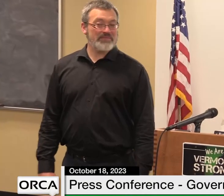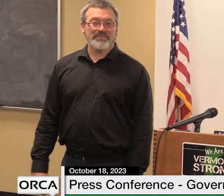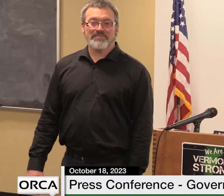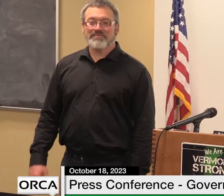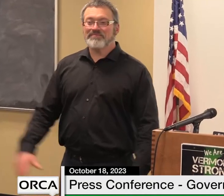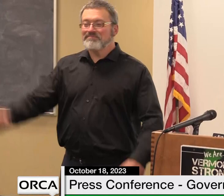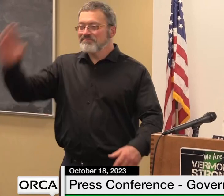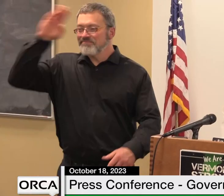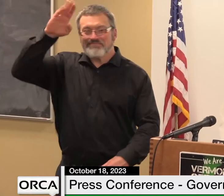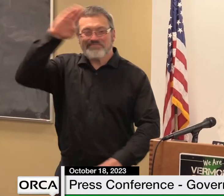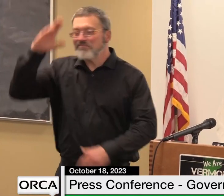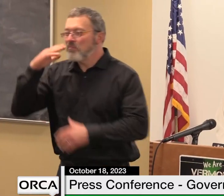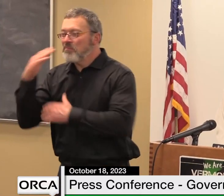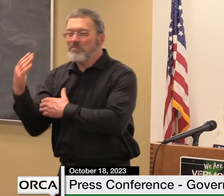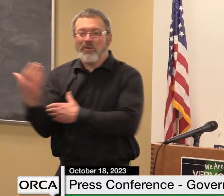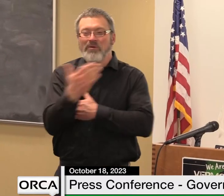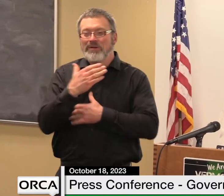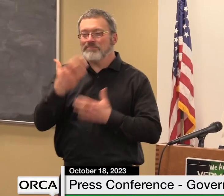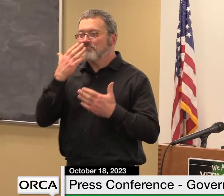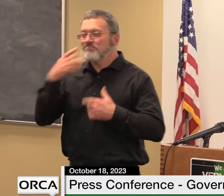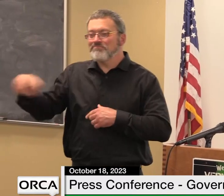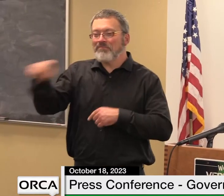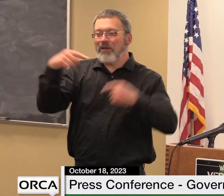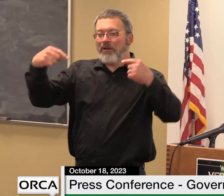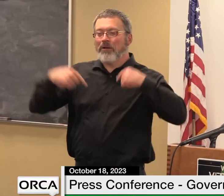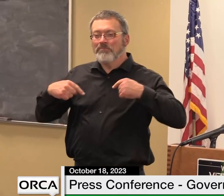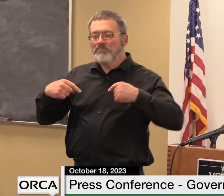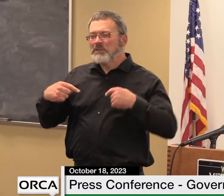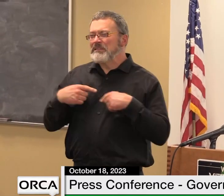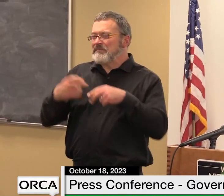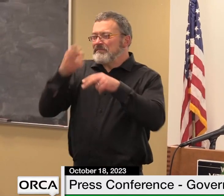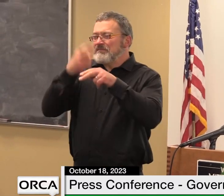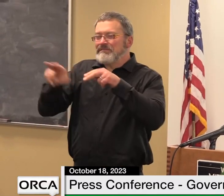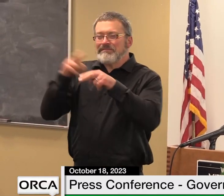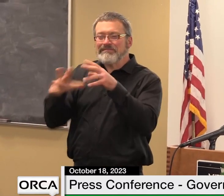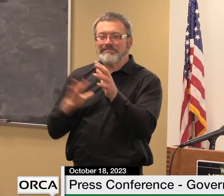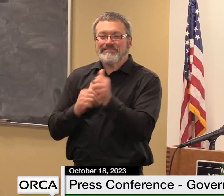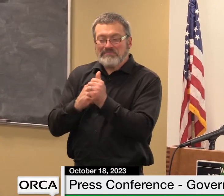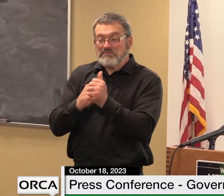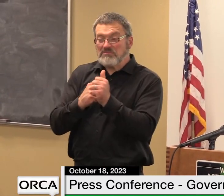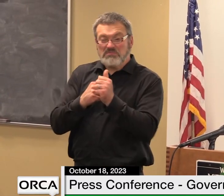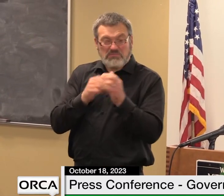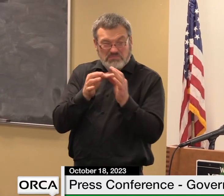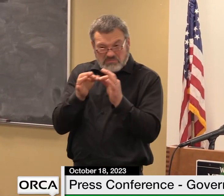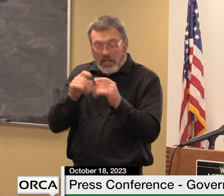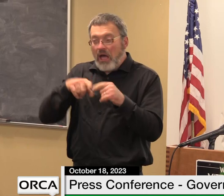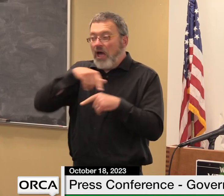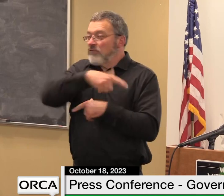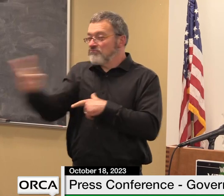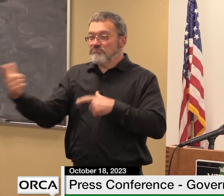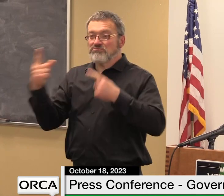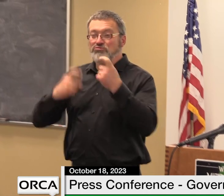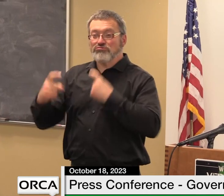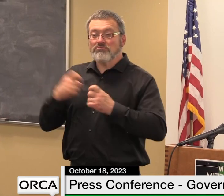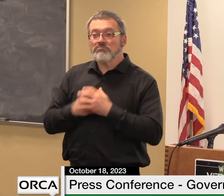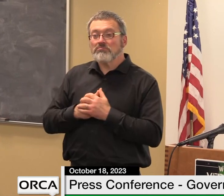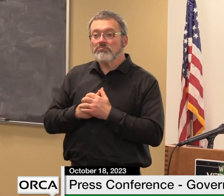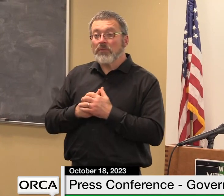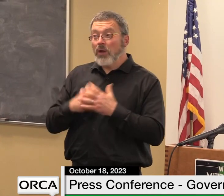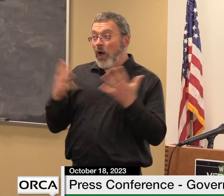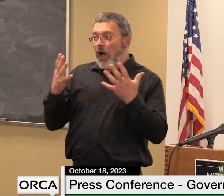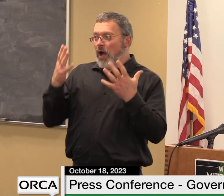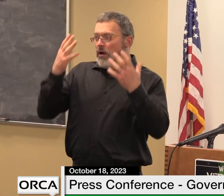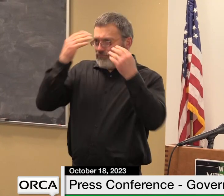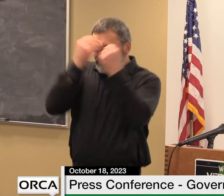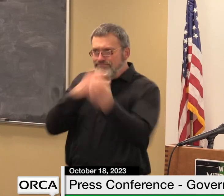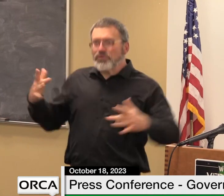Good morning, everyone. A couple of quick updates today before we get to your questions. First of all, some good news on the